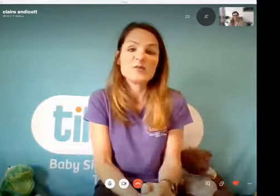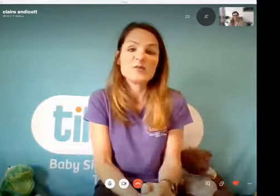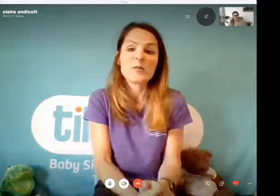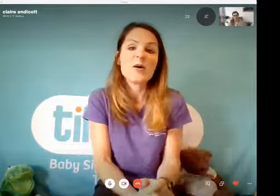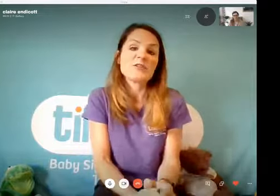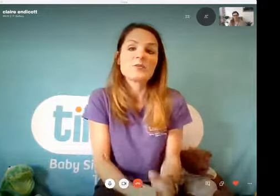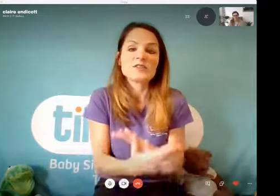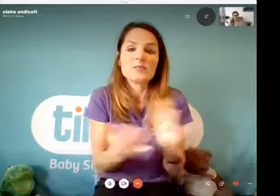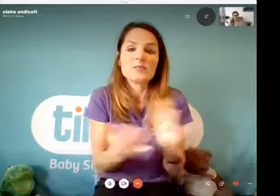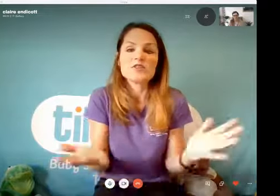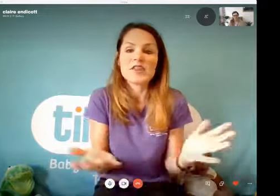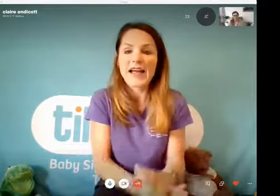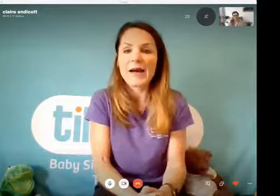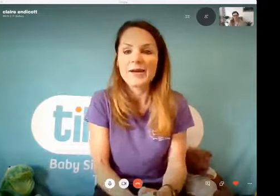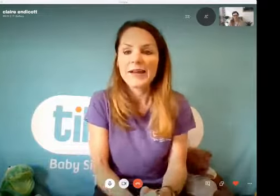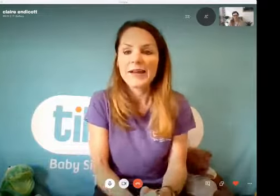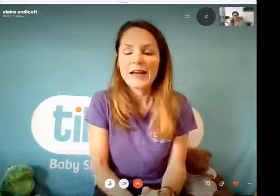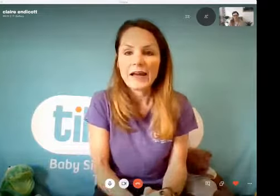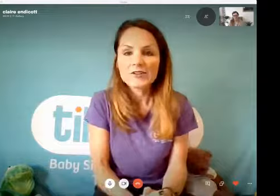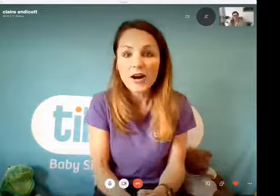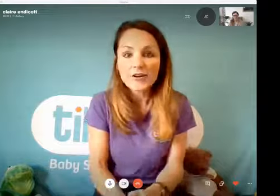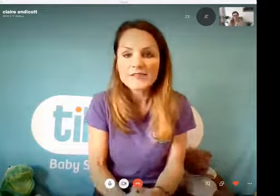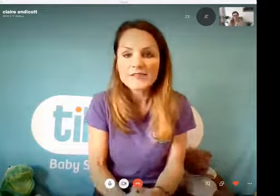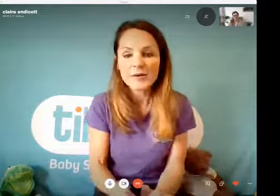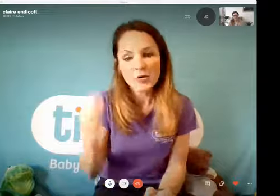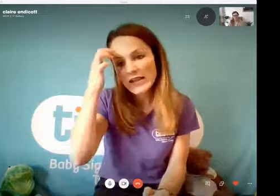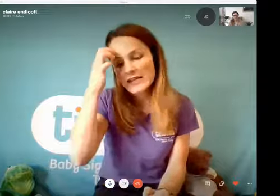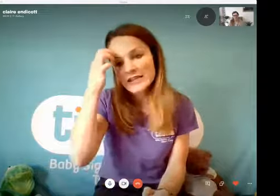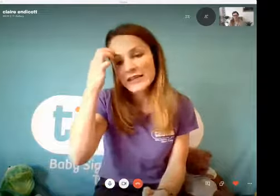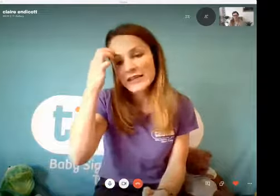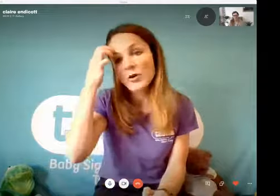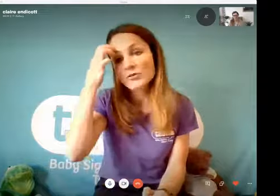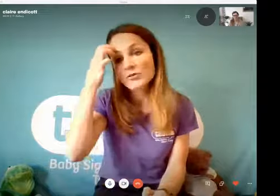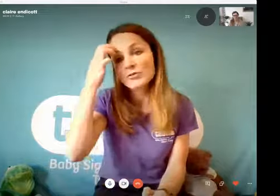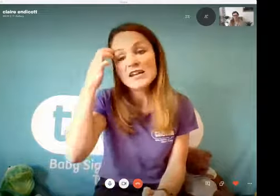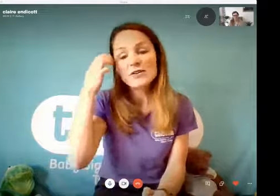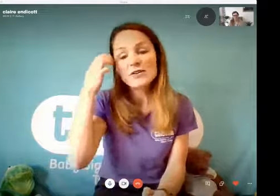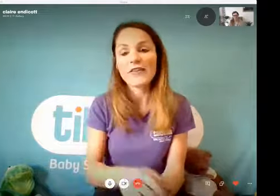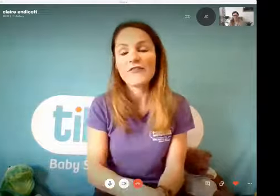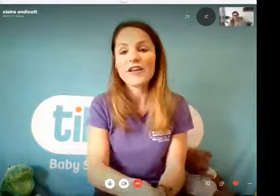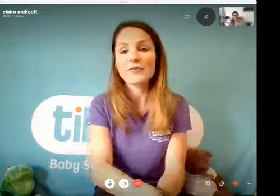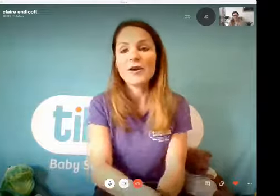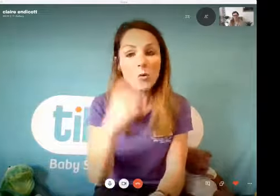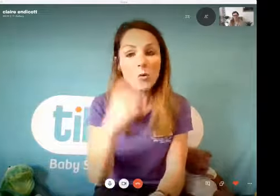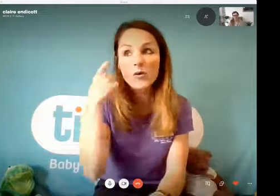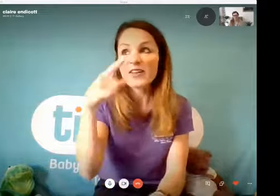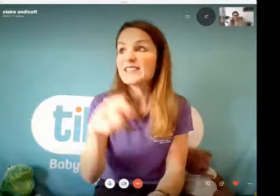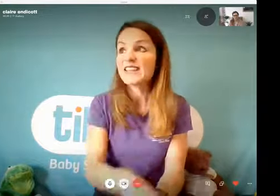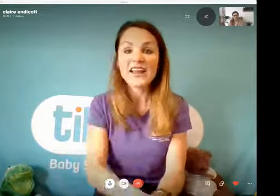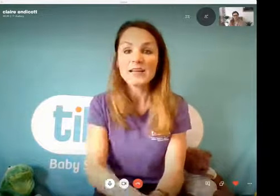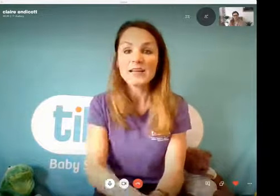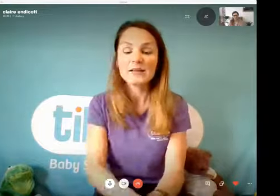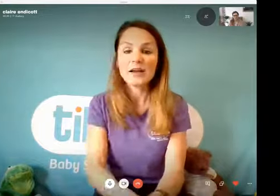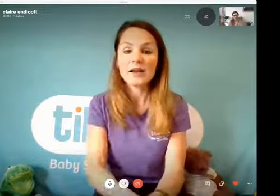just want to bridge that gap. And try and understand what it is that they want or need, or how they feel, or what they see. I want to see if they've